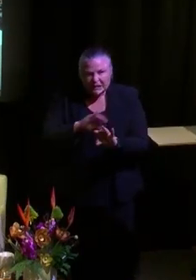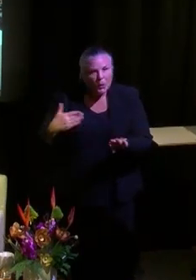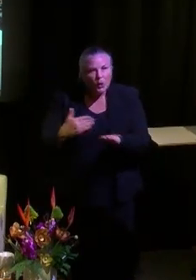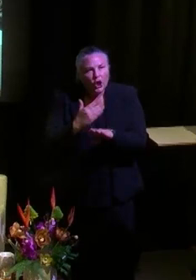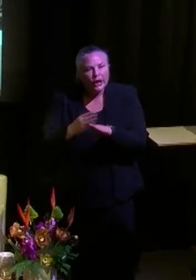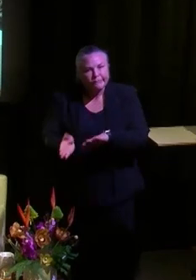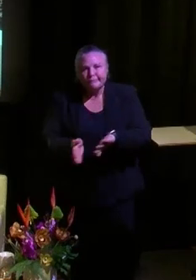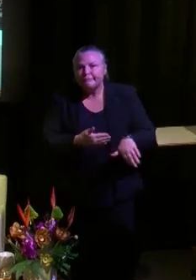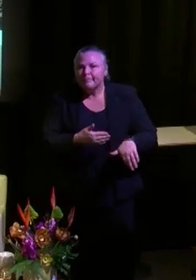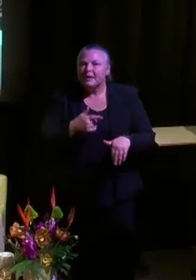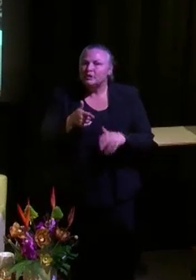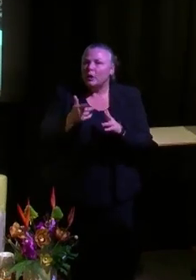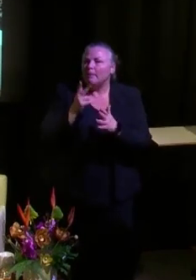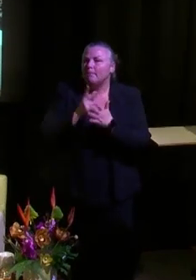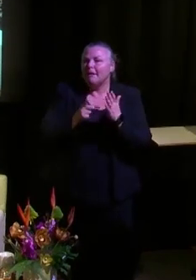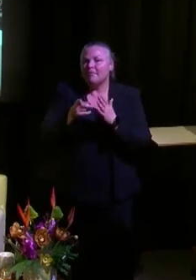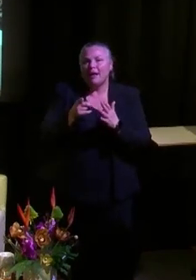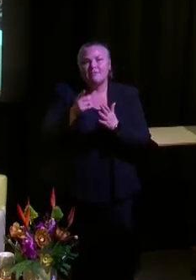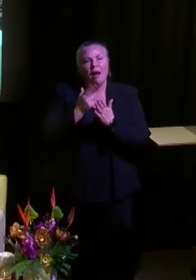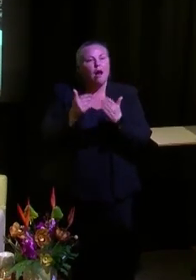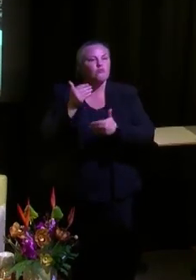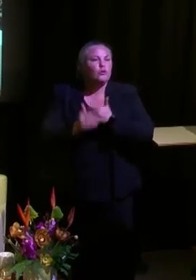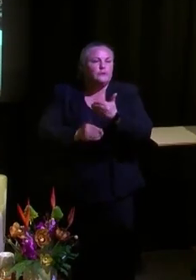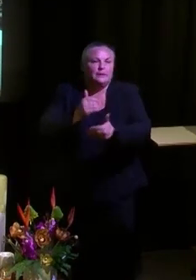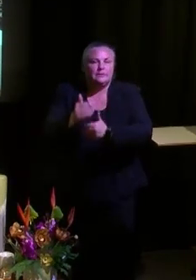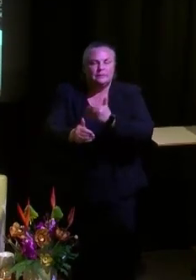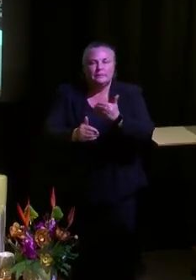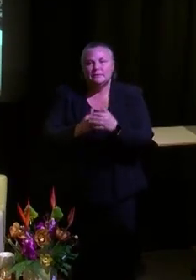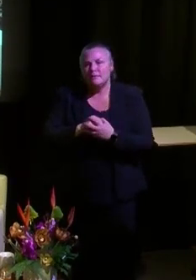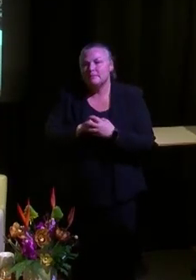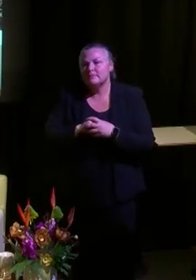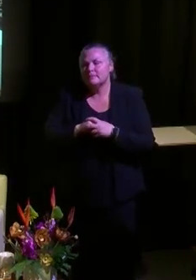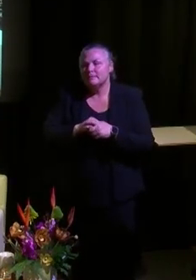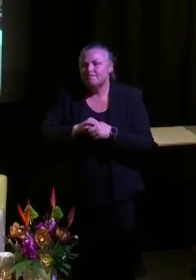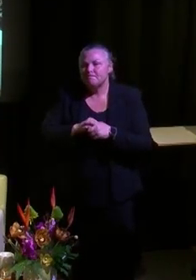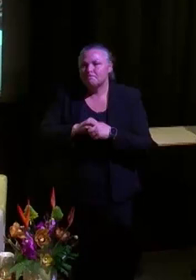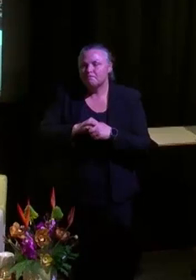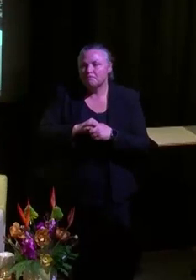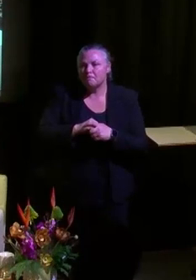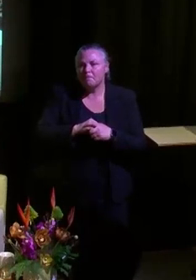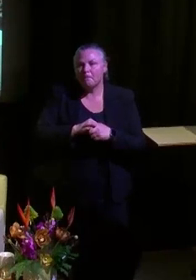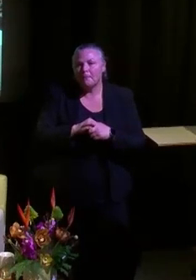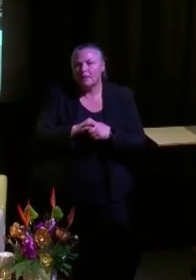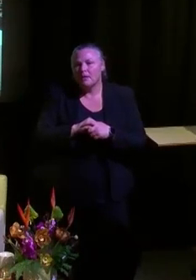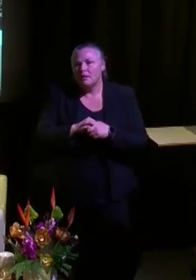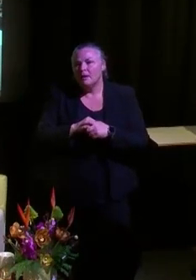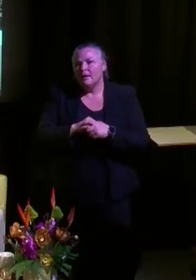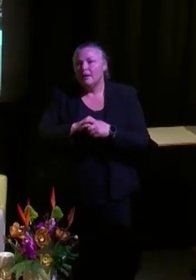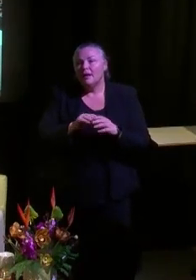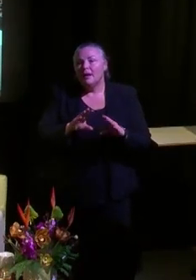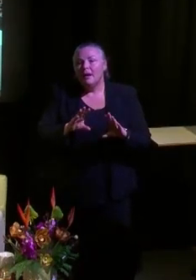yeah, it's just part of that artistic process in the end. And then I suppose it was then up to